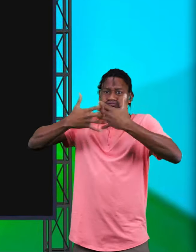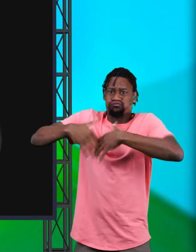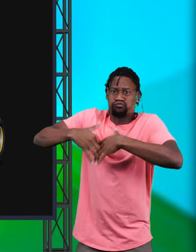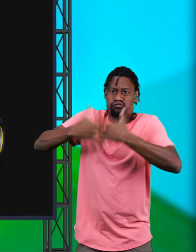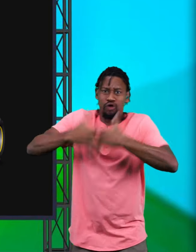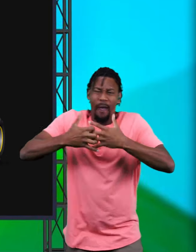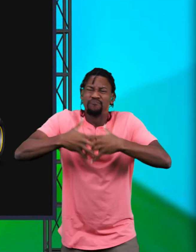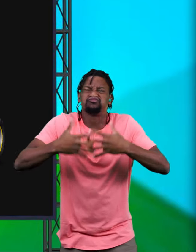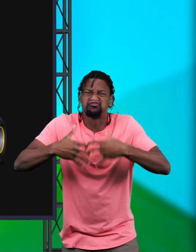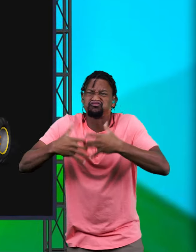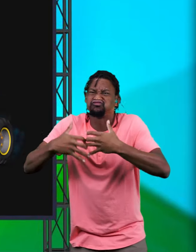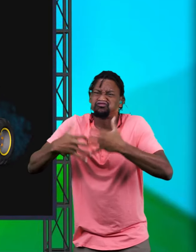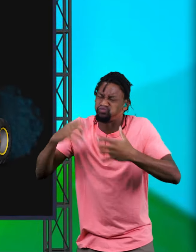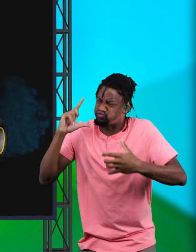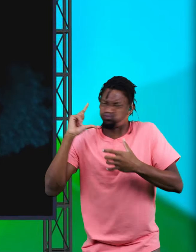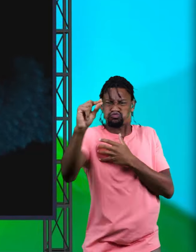vroom. Now watch them burn.